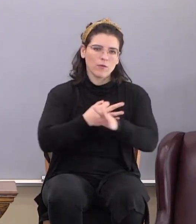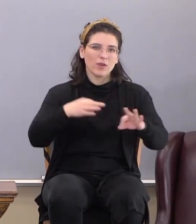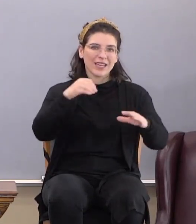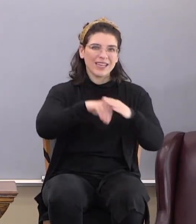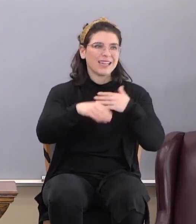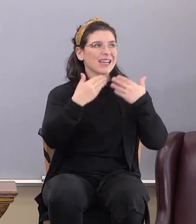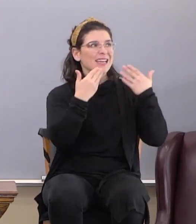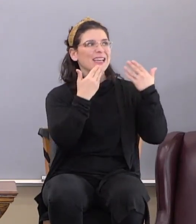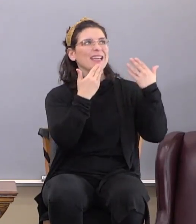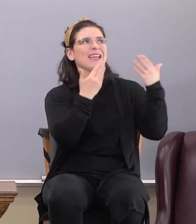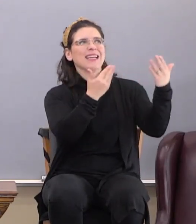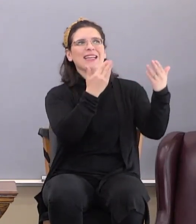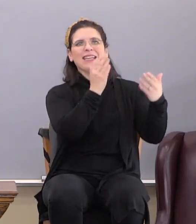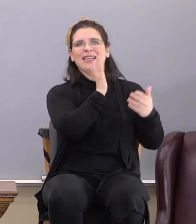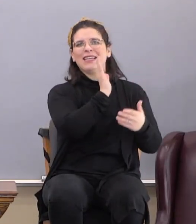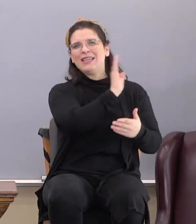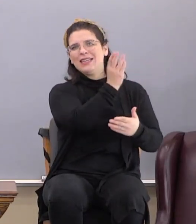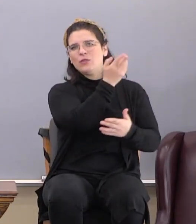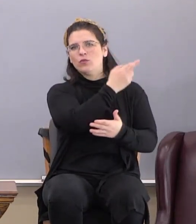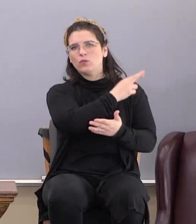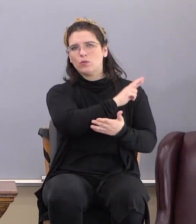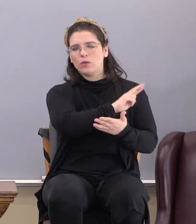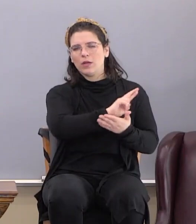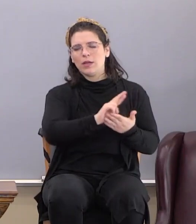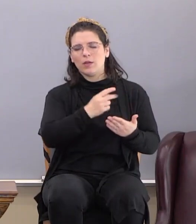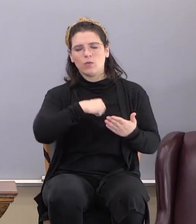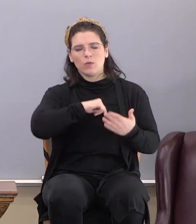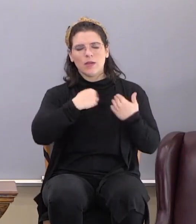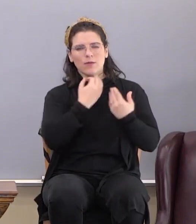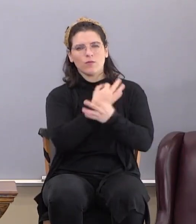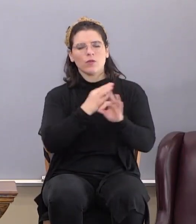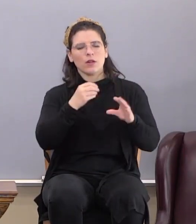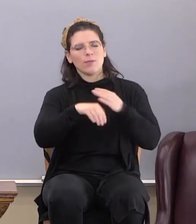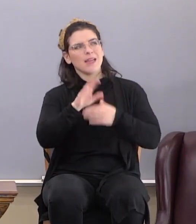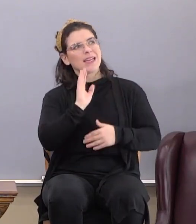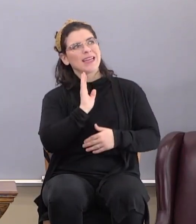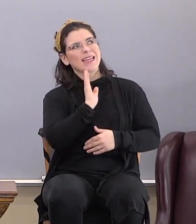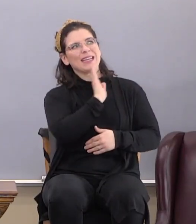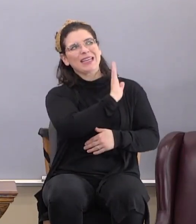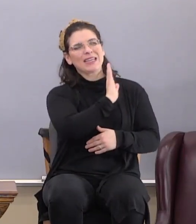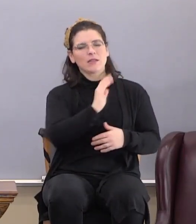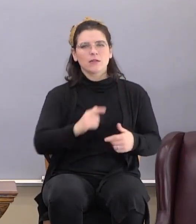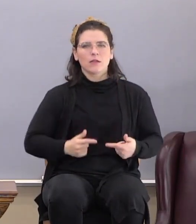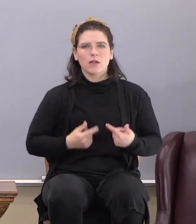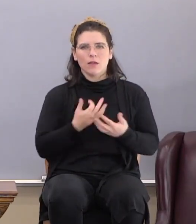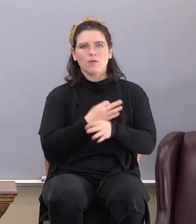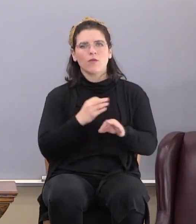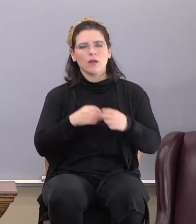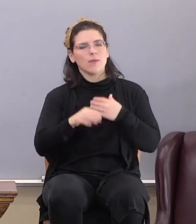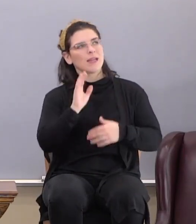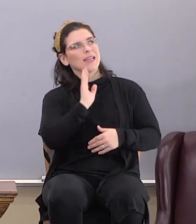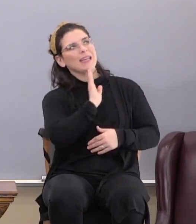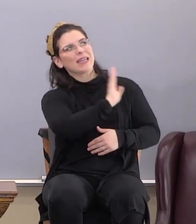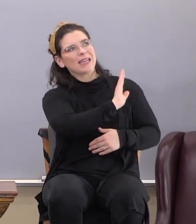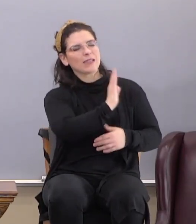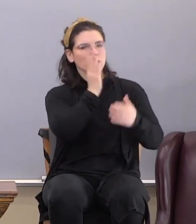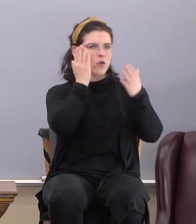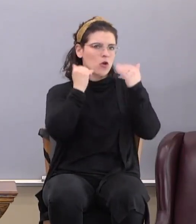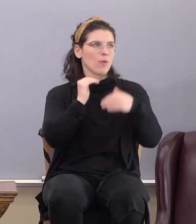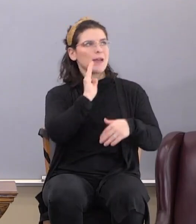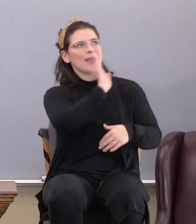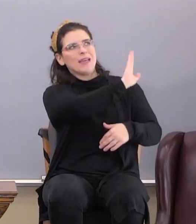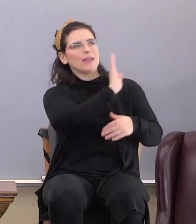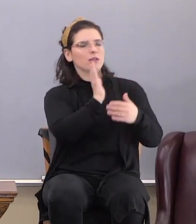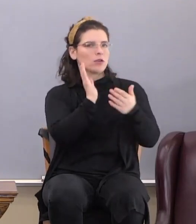in His righteousness. We have freedom in His life. We have freedom in His hope, His glory, His